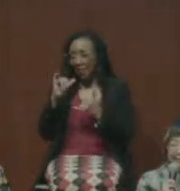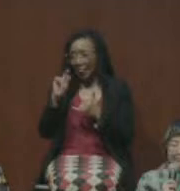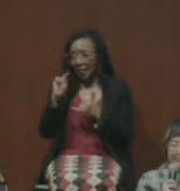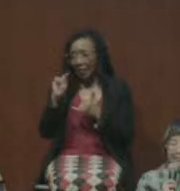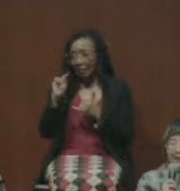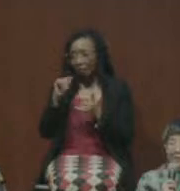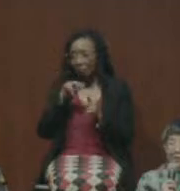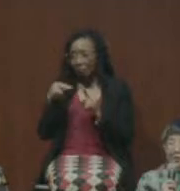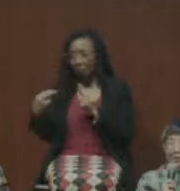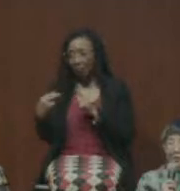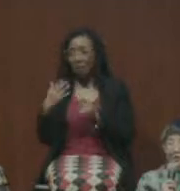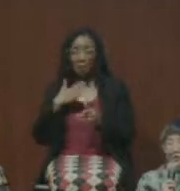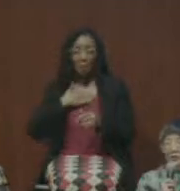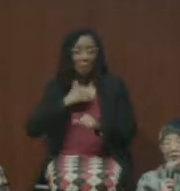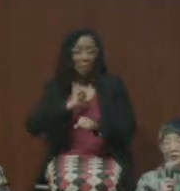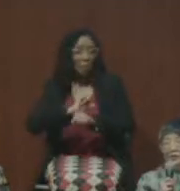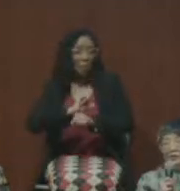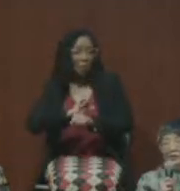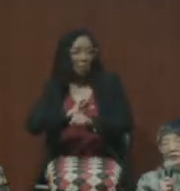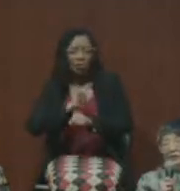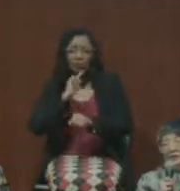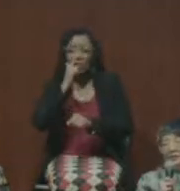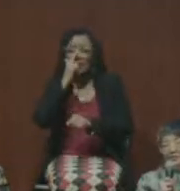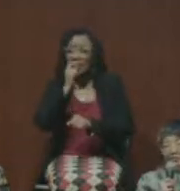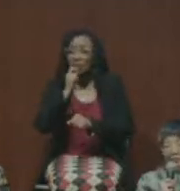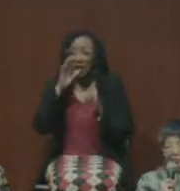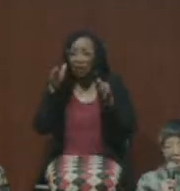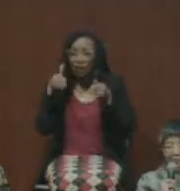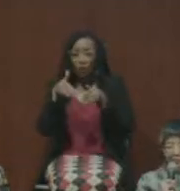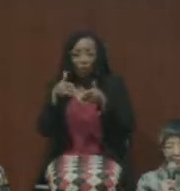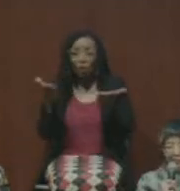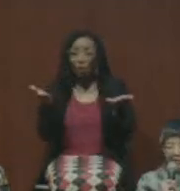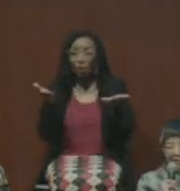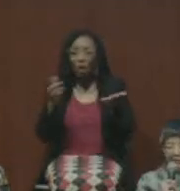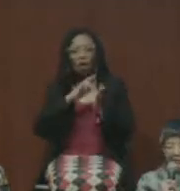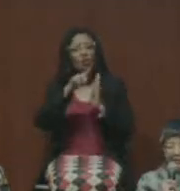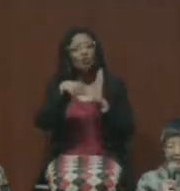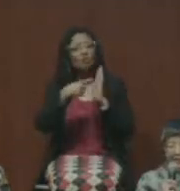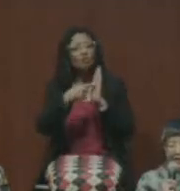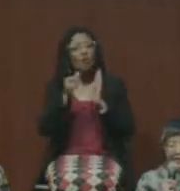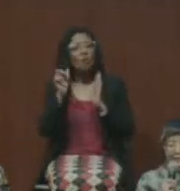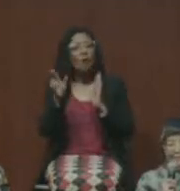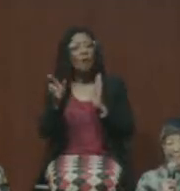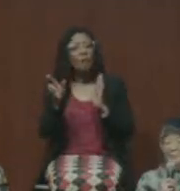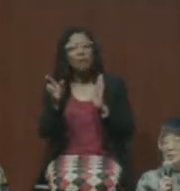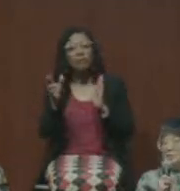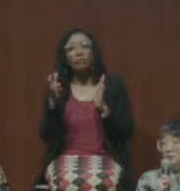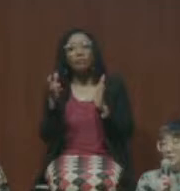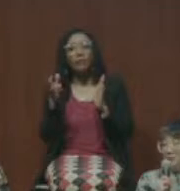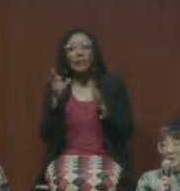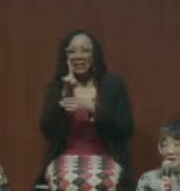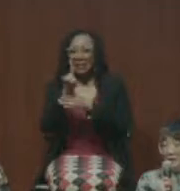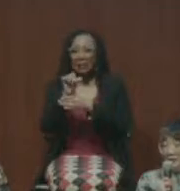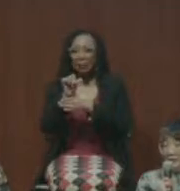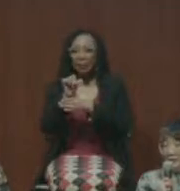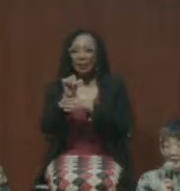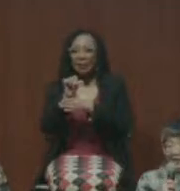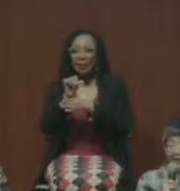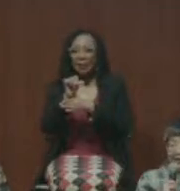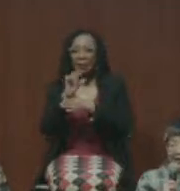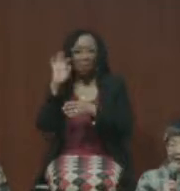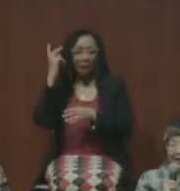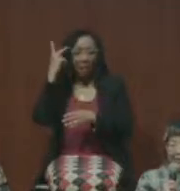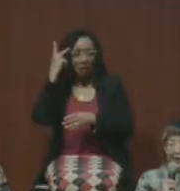And my work is really interested in the role of disability